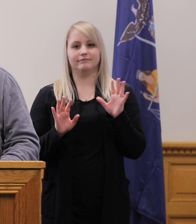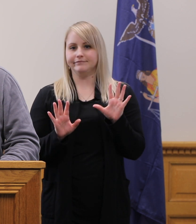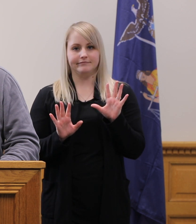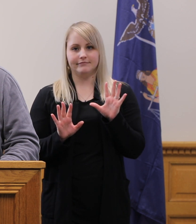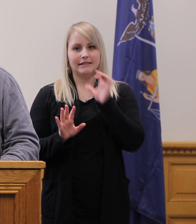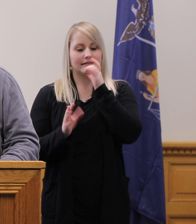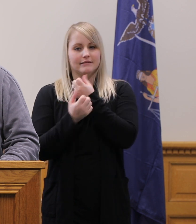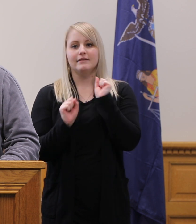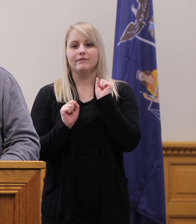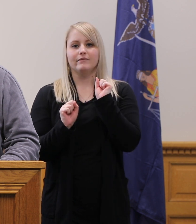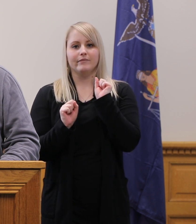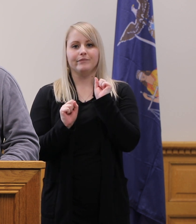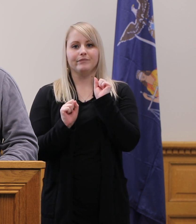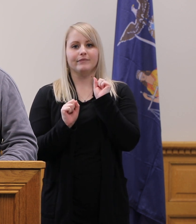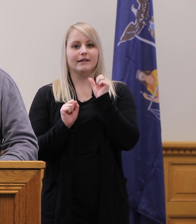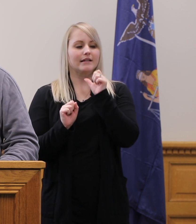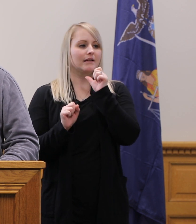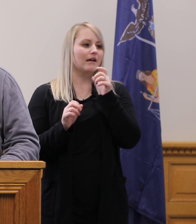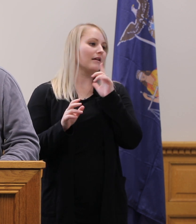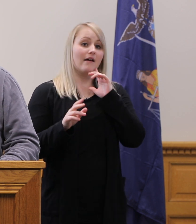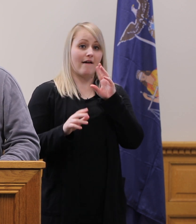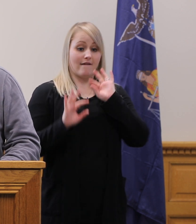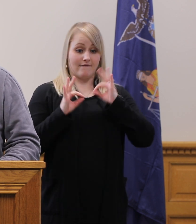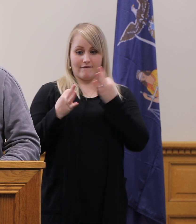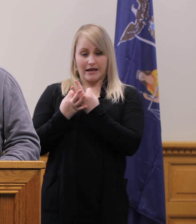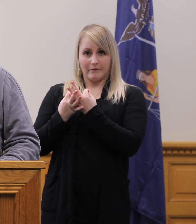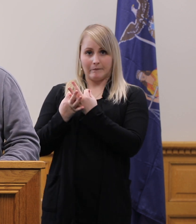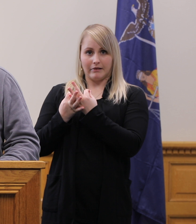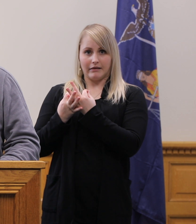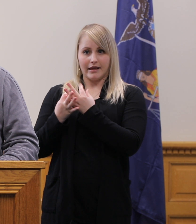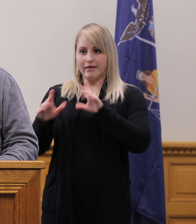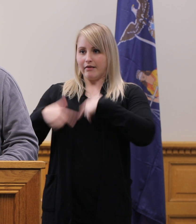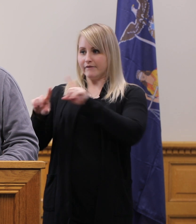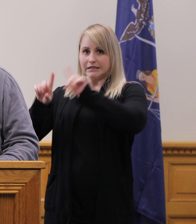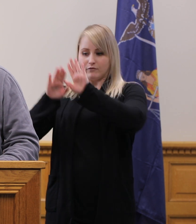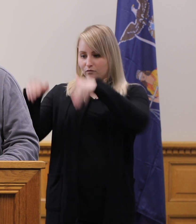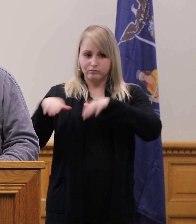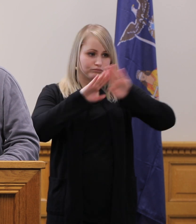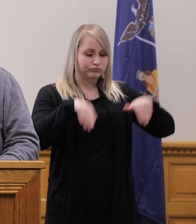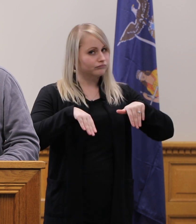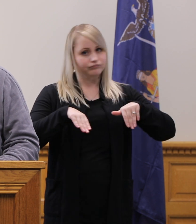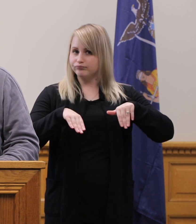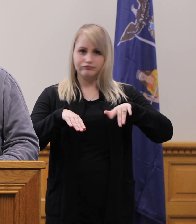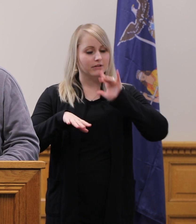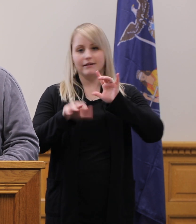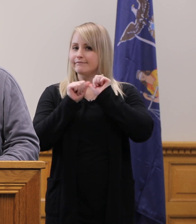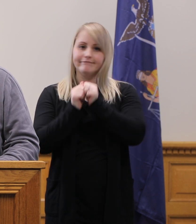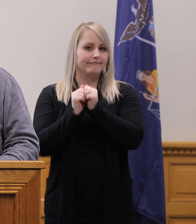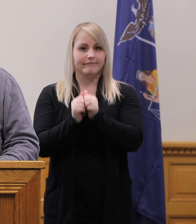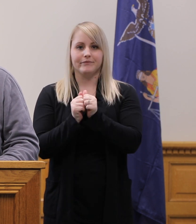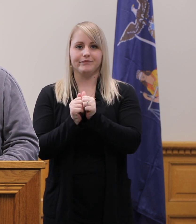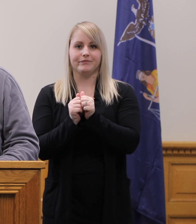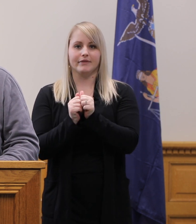different households. The infection is also spreading in adult care facilities in our county, and over the past week there have been many